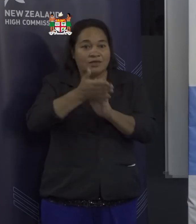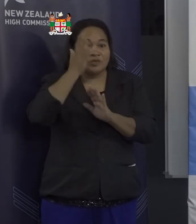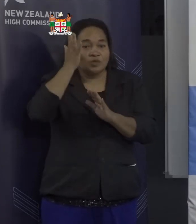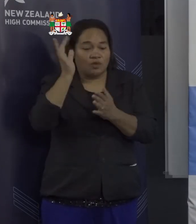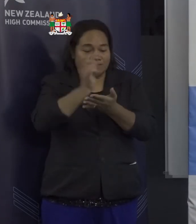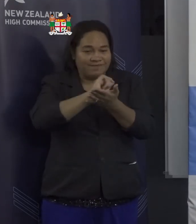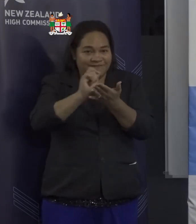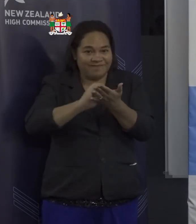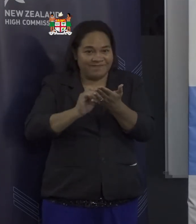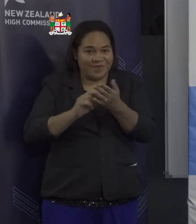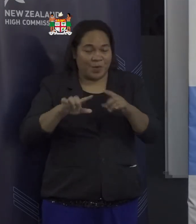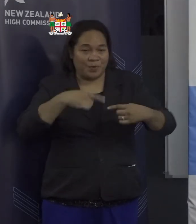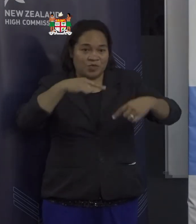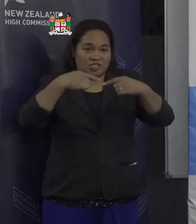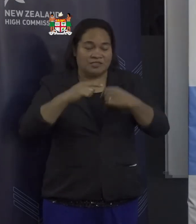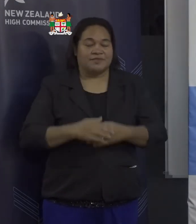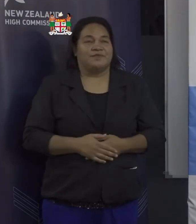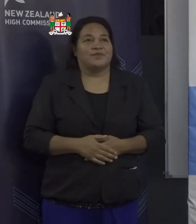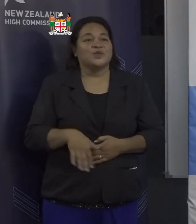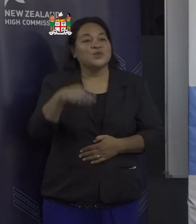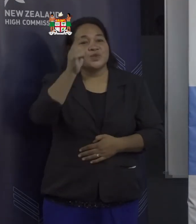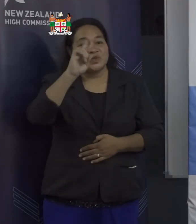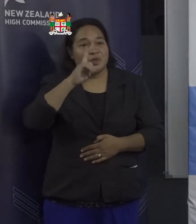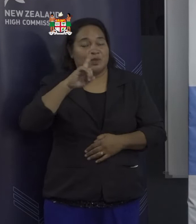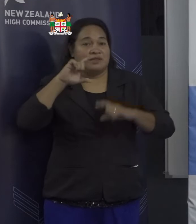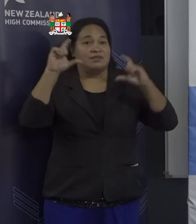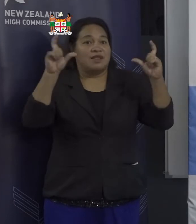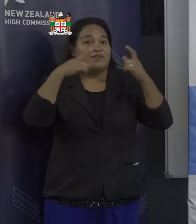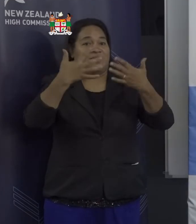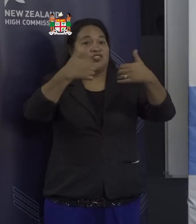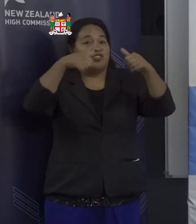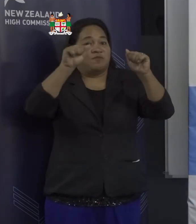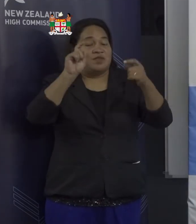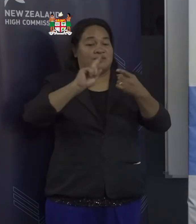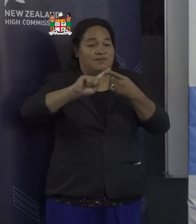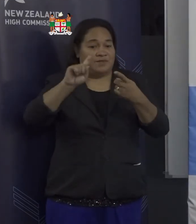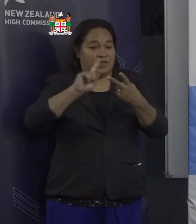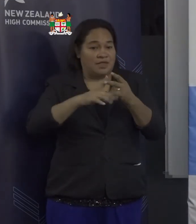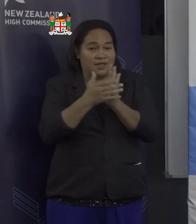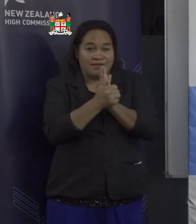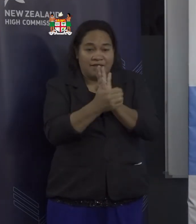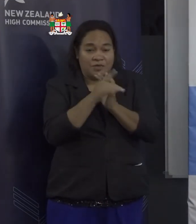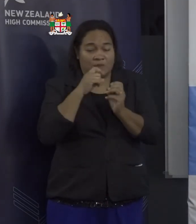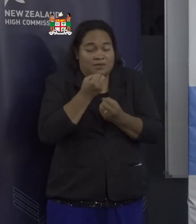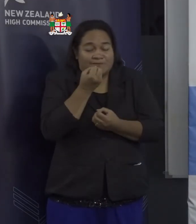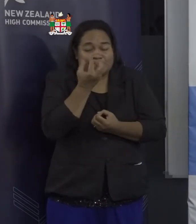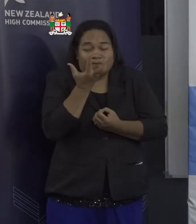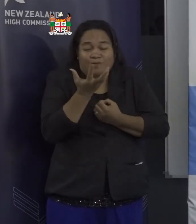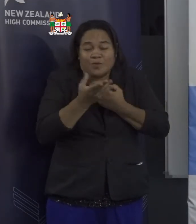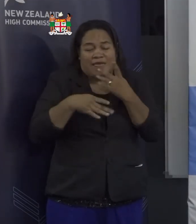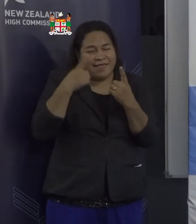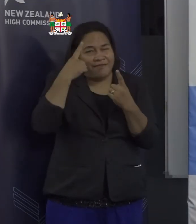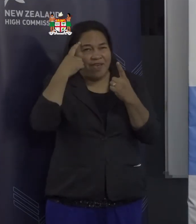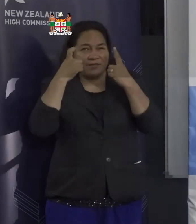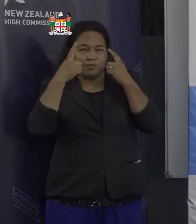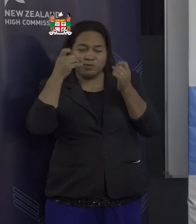Competition. Today we celebrate the achievements and talents of young Fijians who have been so expressive and inventive in the way